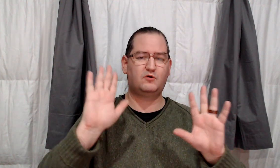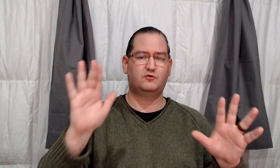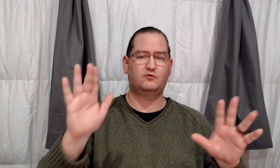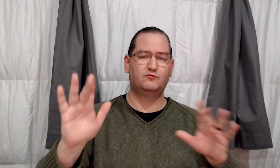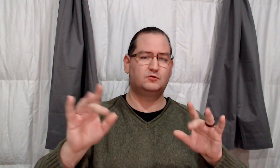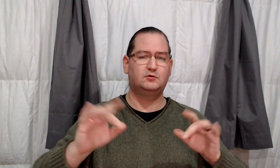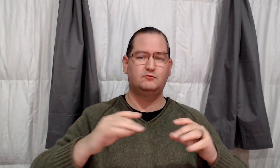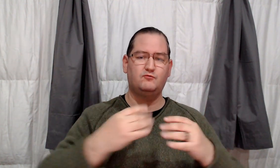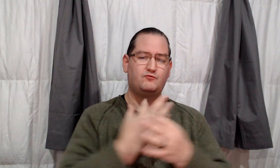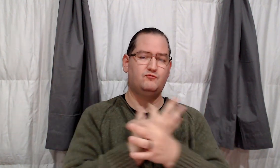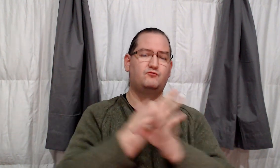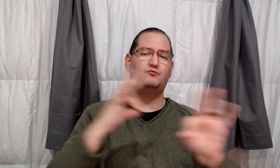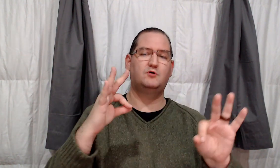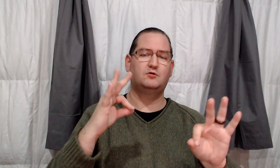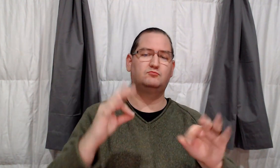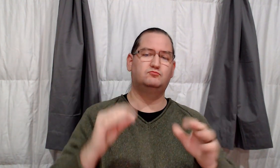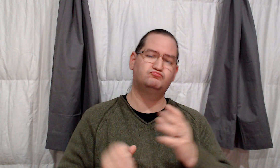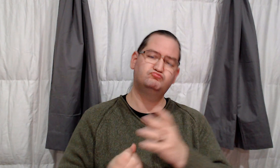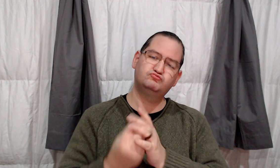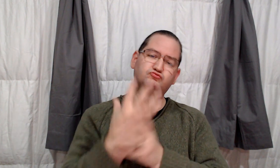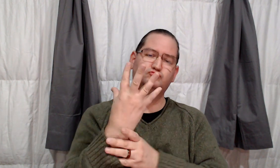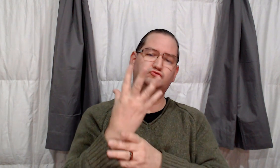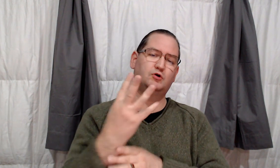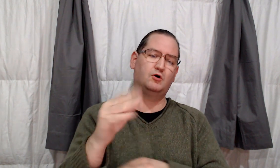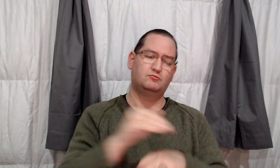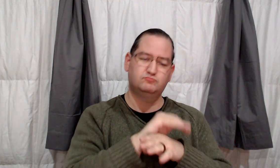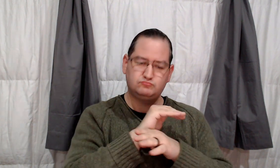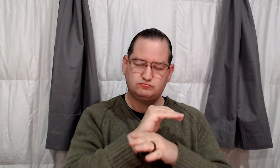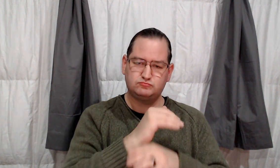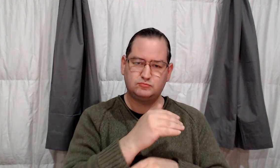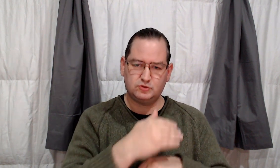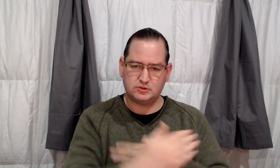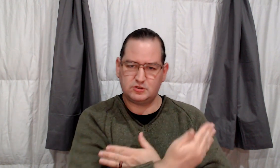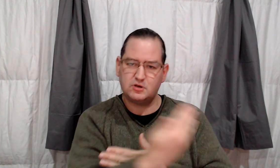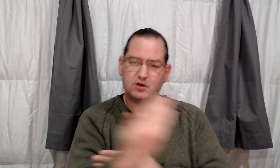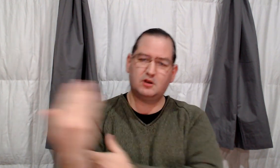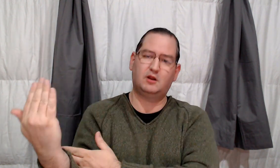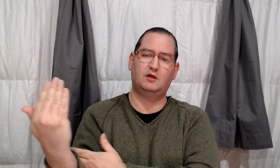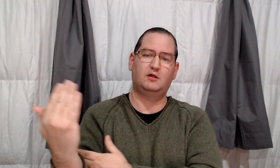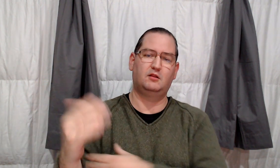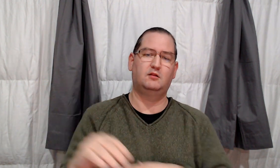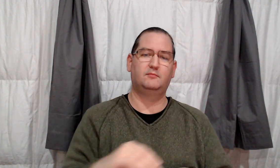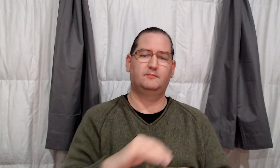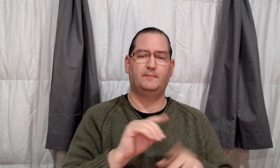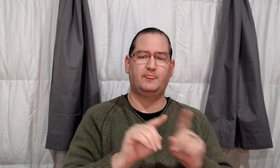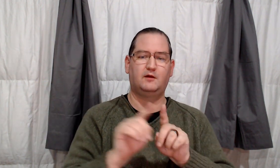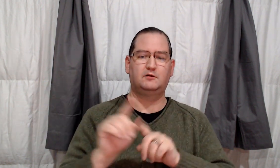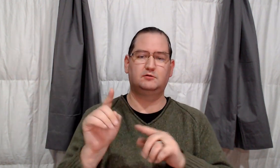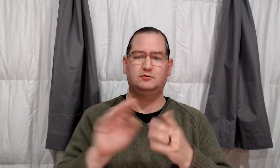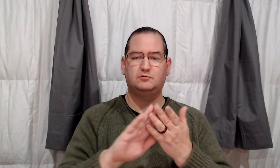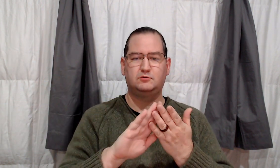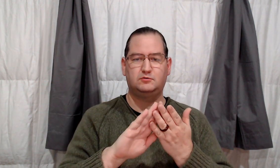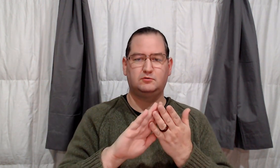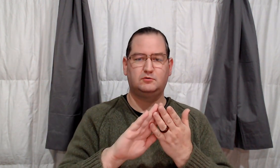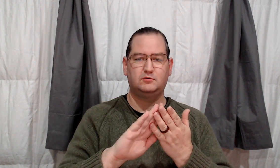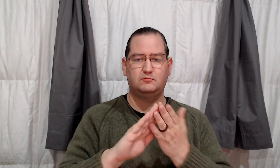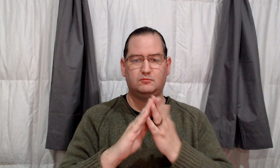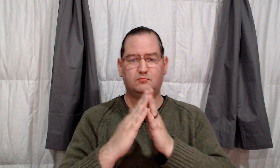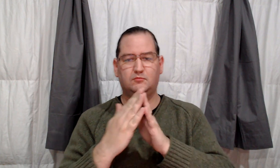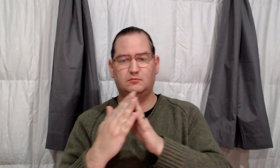day by day as you get back to full well-being as a non-smoker, free